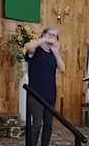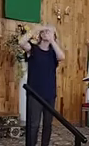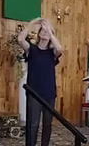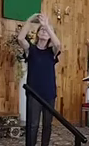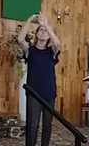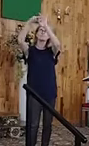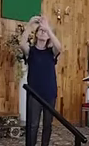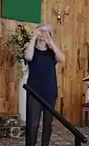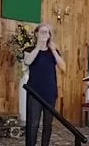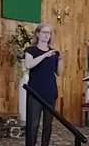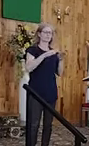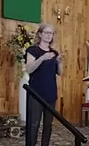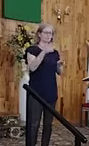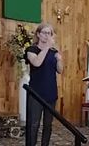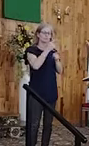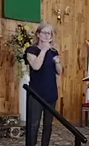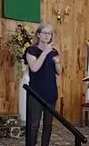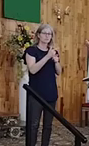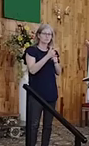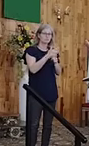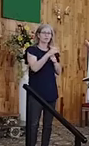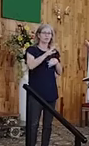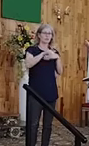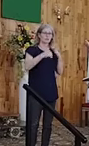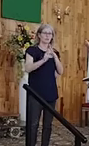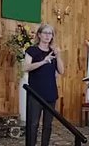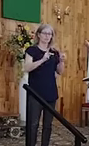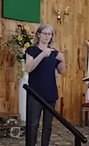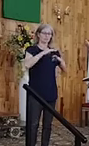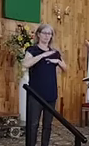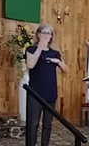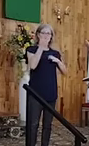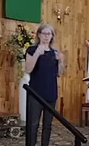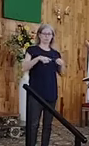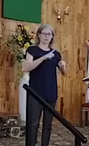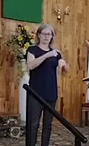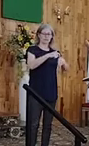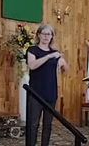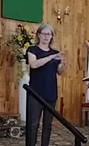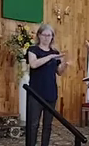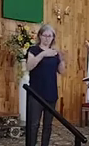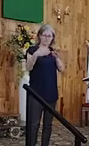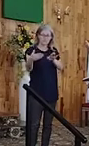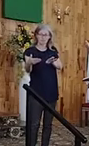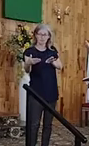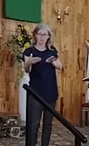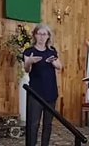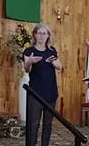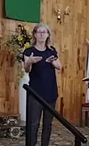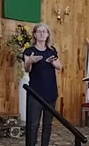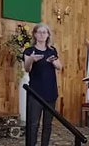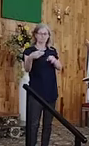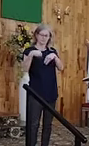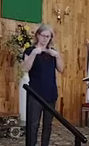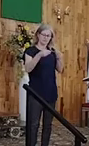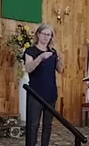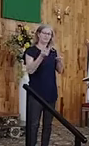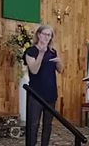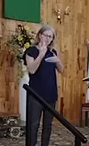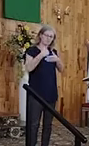our departed brothers and sisters and to all who were pleasing to you at their passing from this life, give